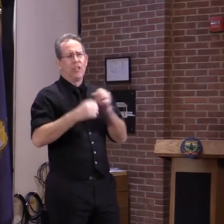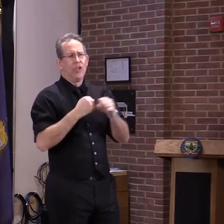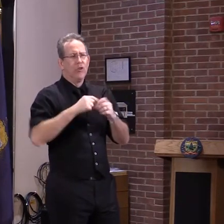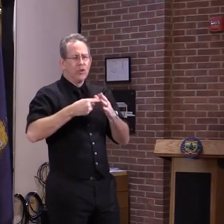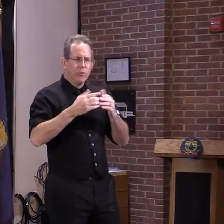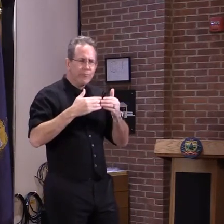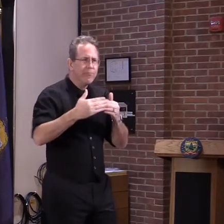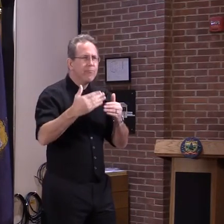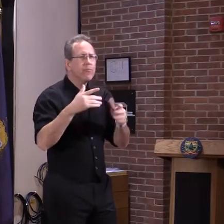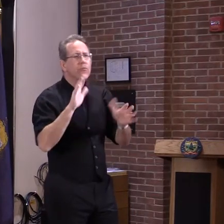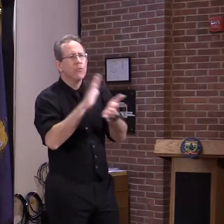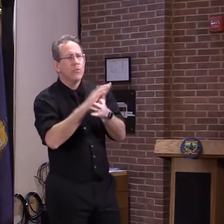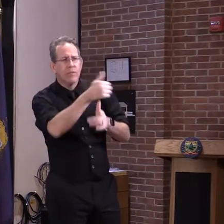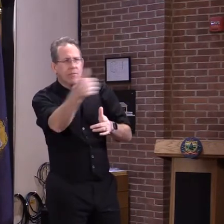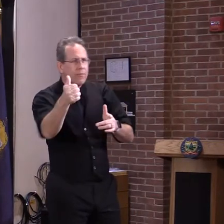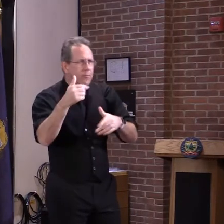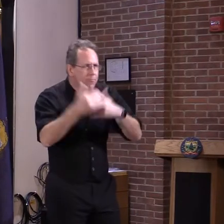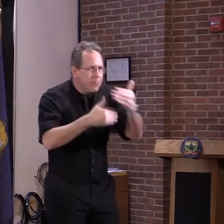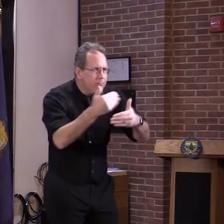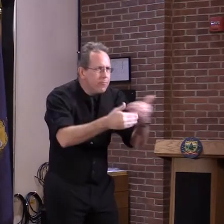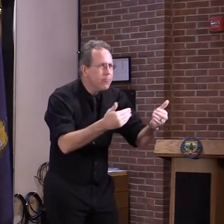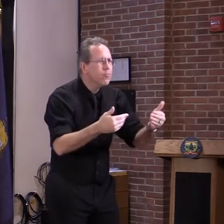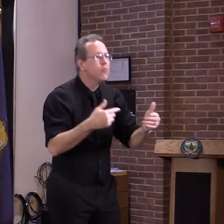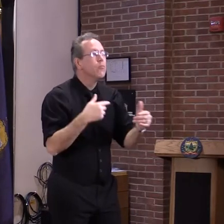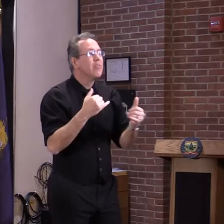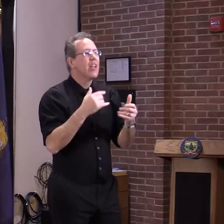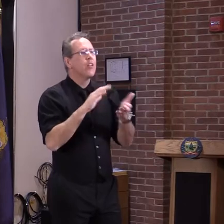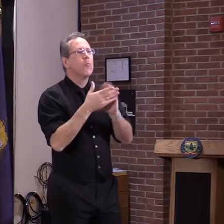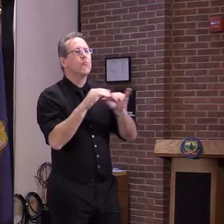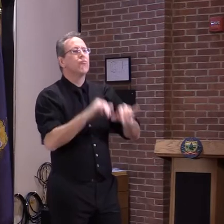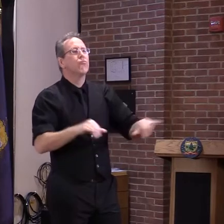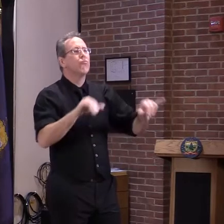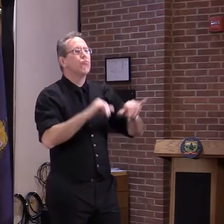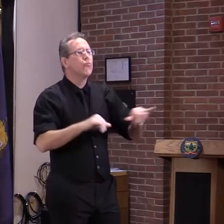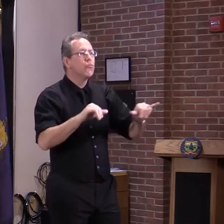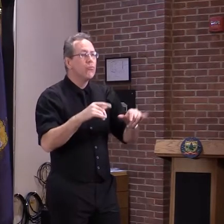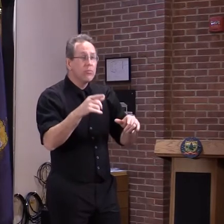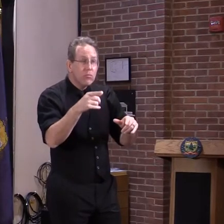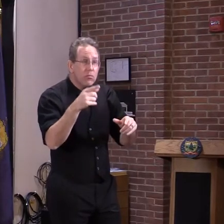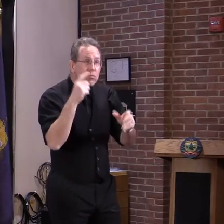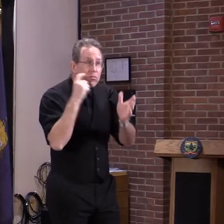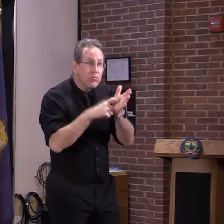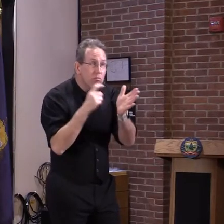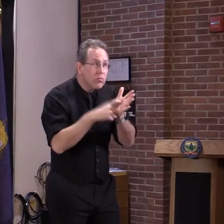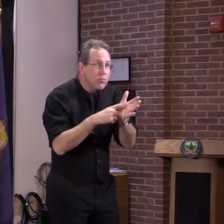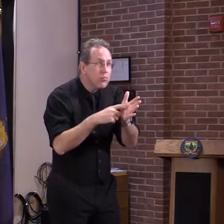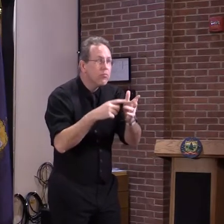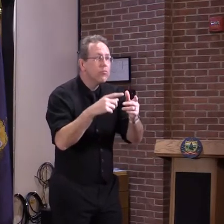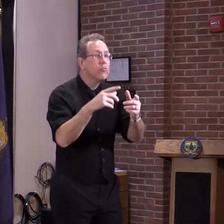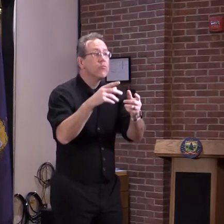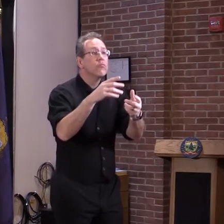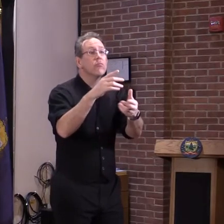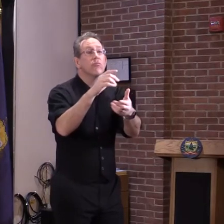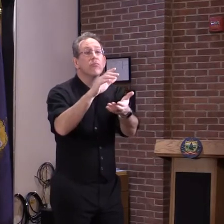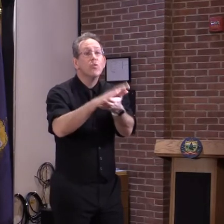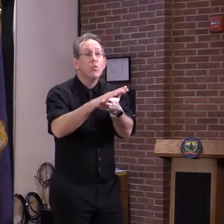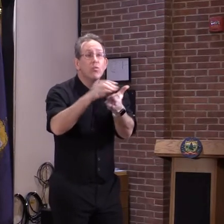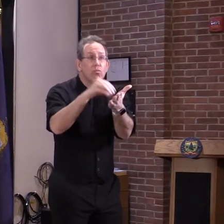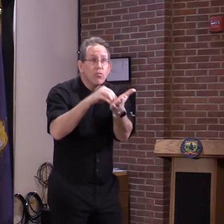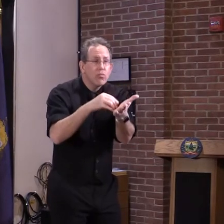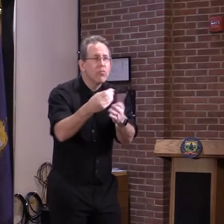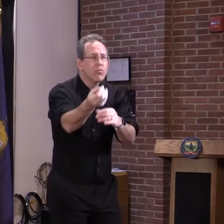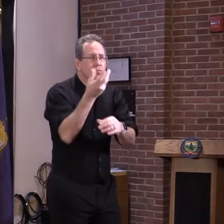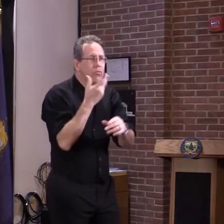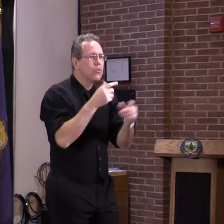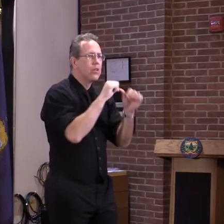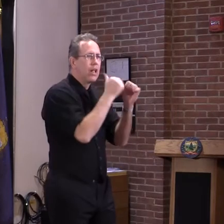fall about trying to automate that at the back end at the state level to basically intersect the Agency of Education's enrollment database with